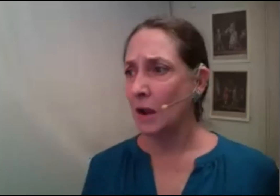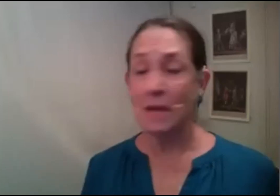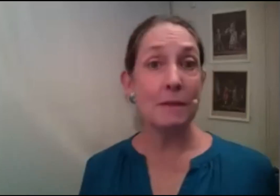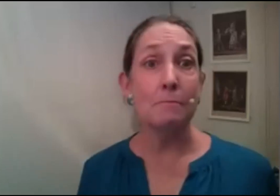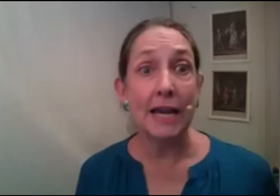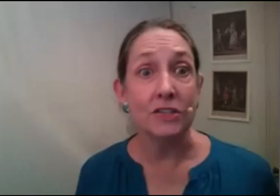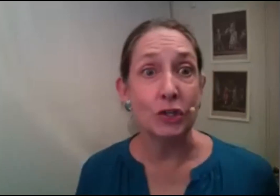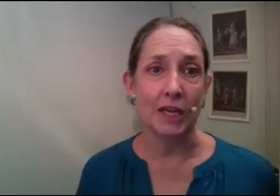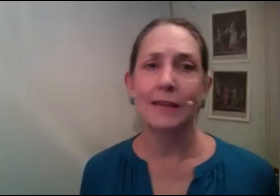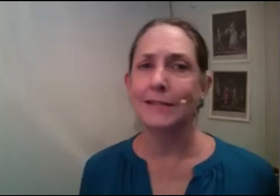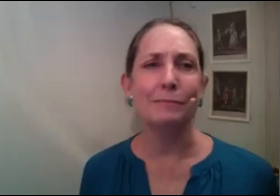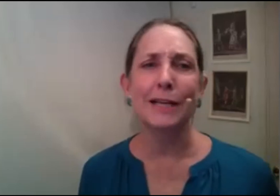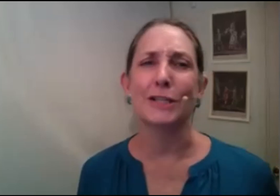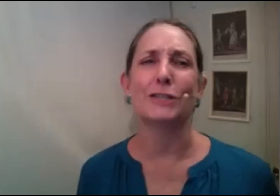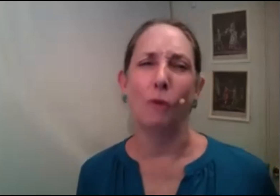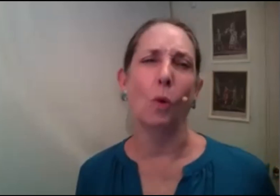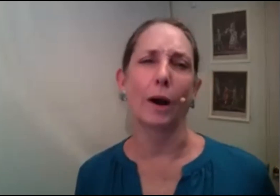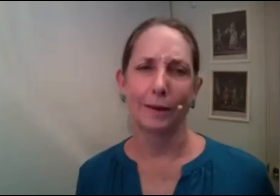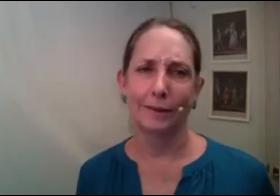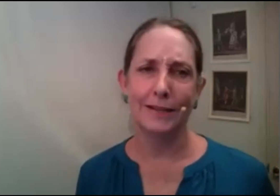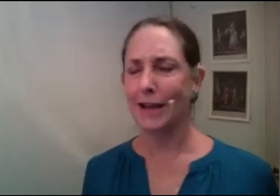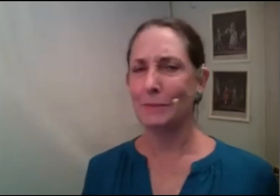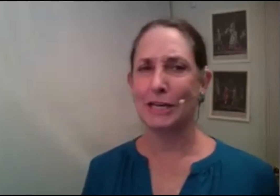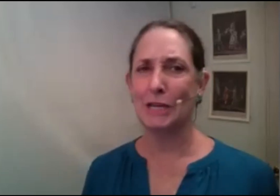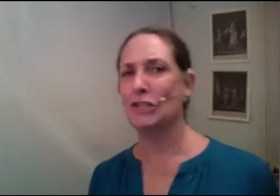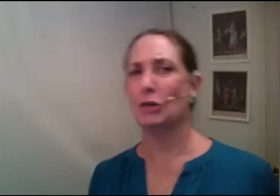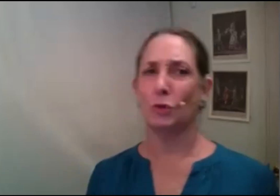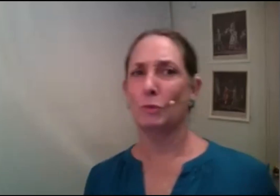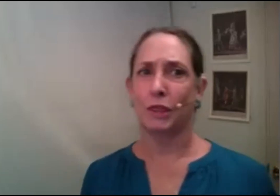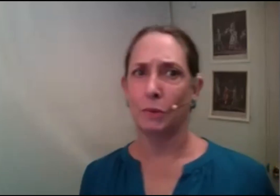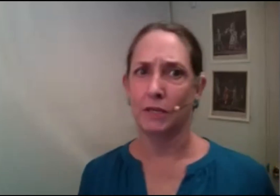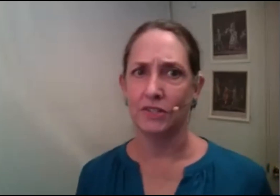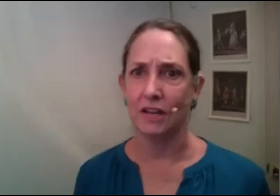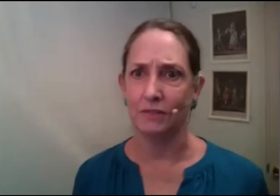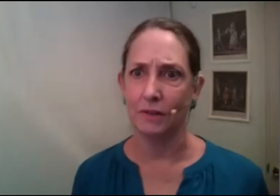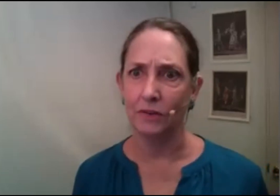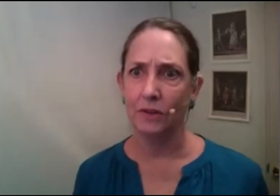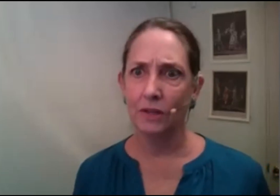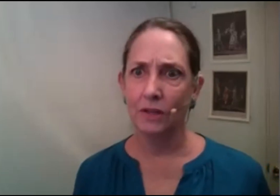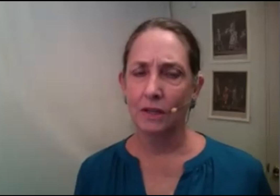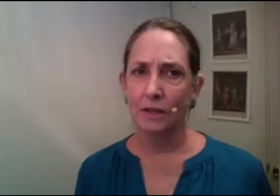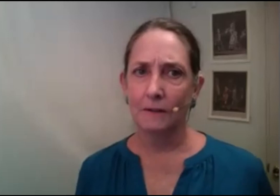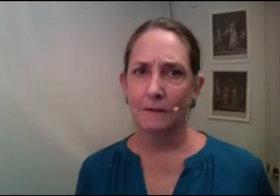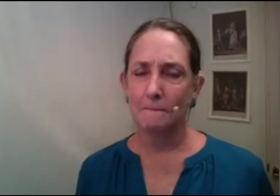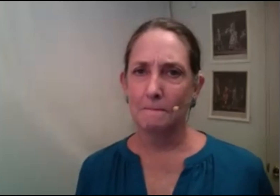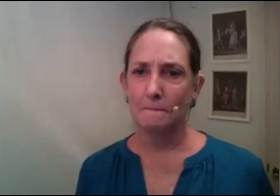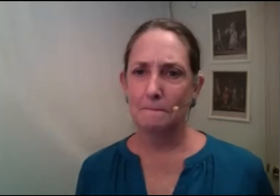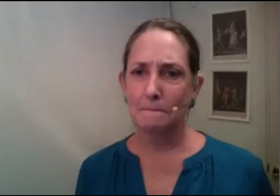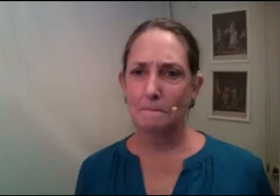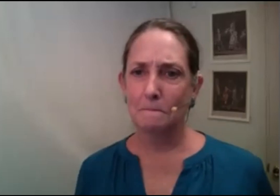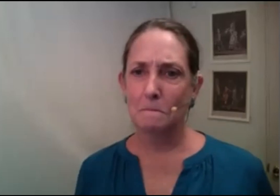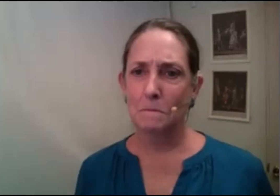said, "Maybe Micah's doing it." And they said, "Micah's 4. He's not going to be coming into your room and throwing your stuff around."